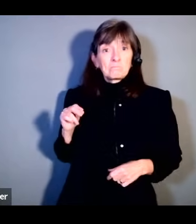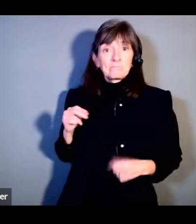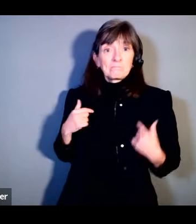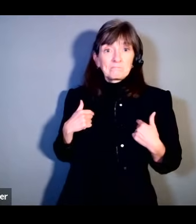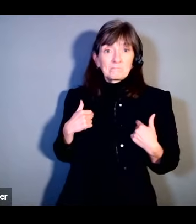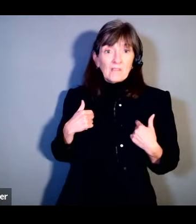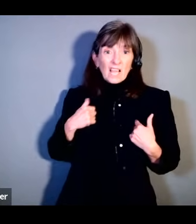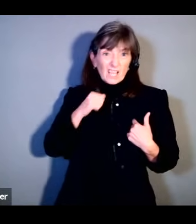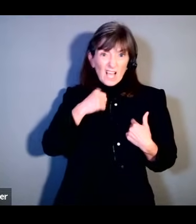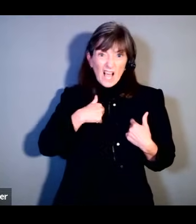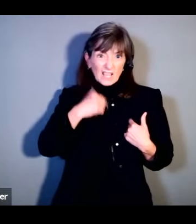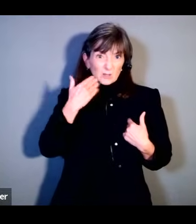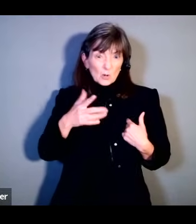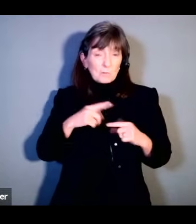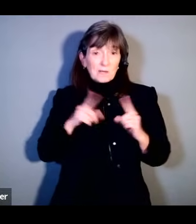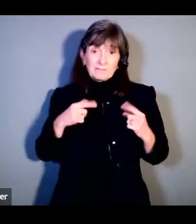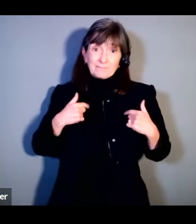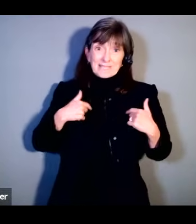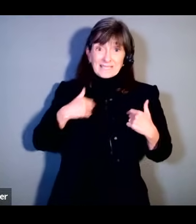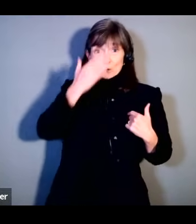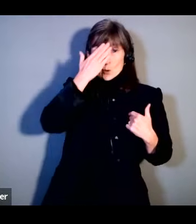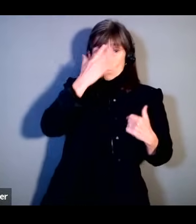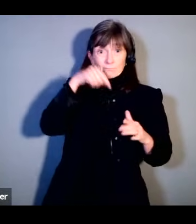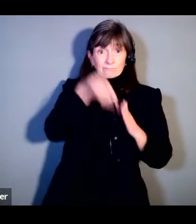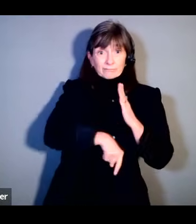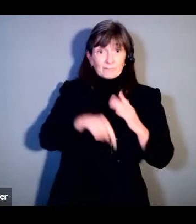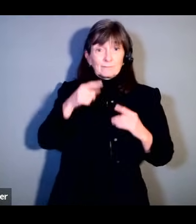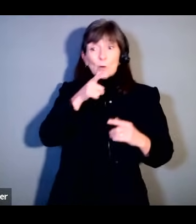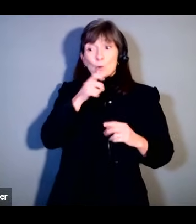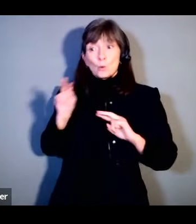our wheelhouse.